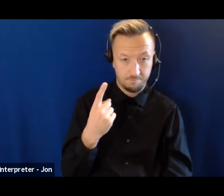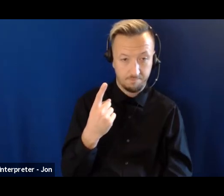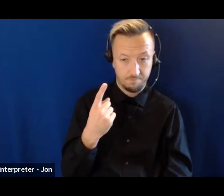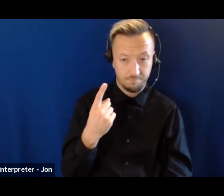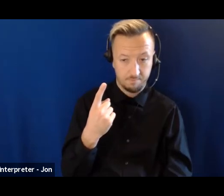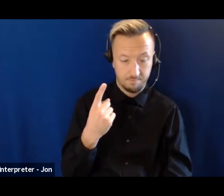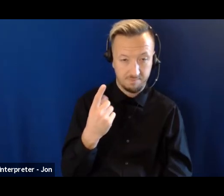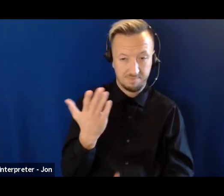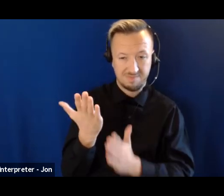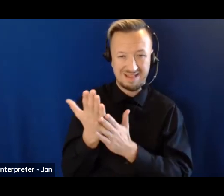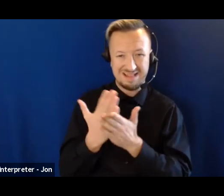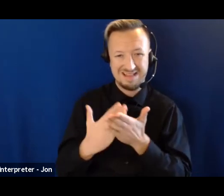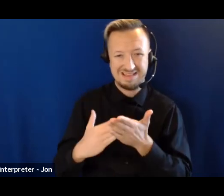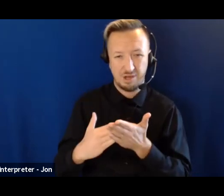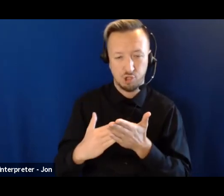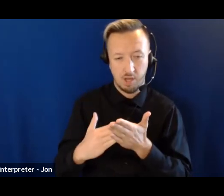and Section